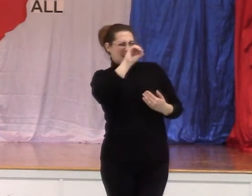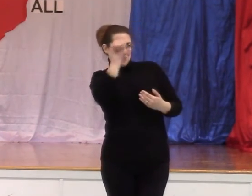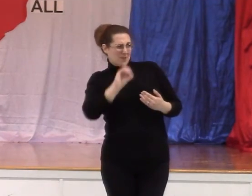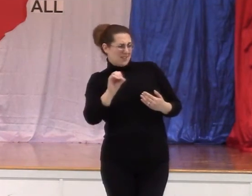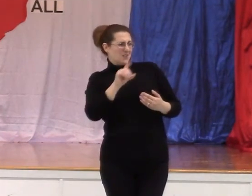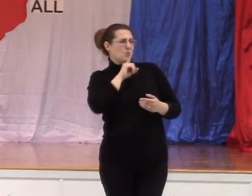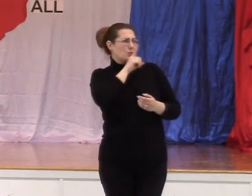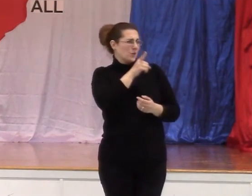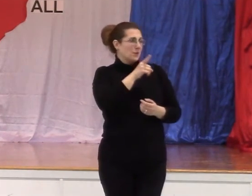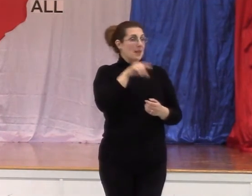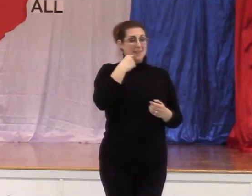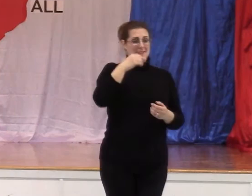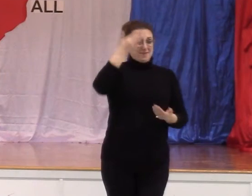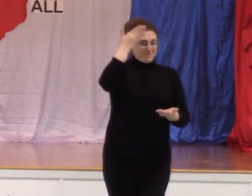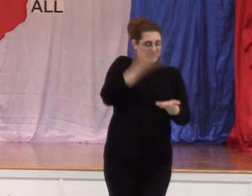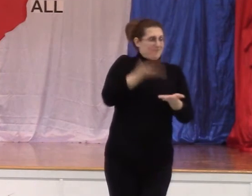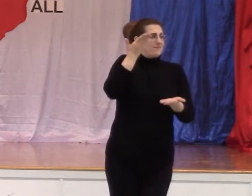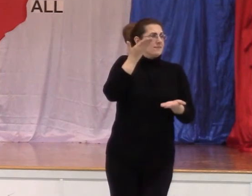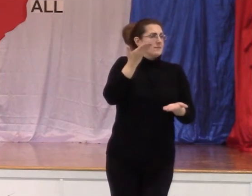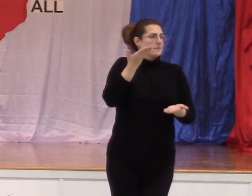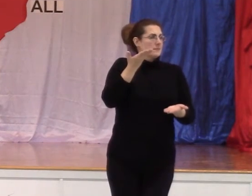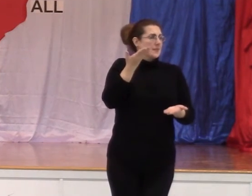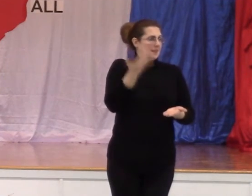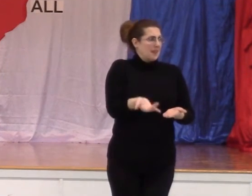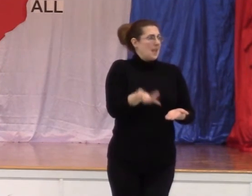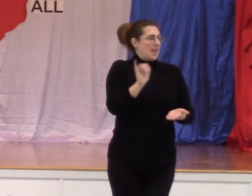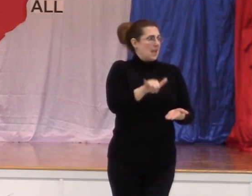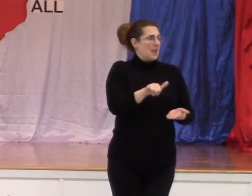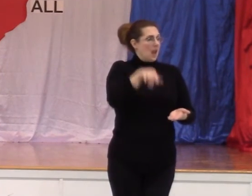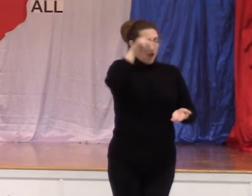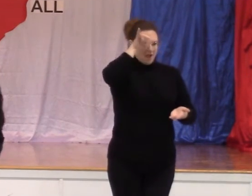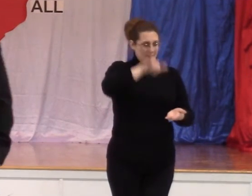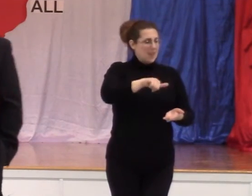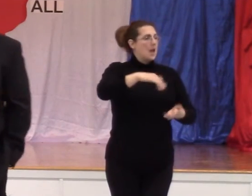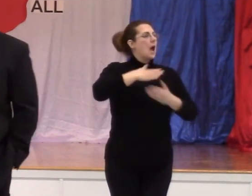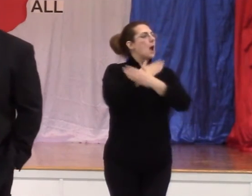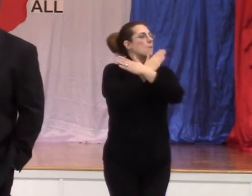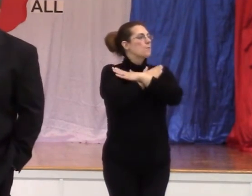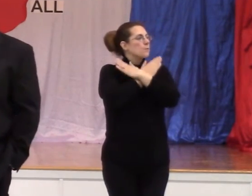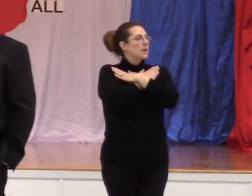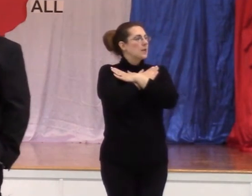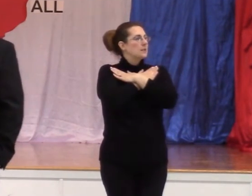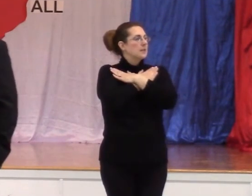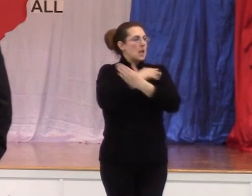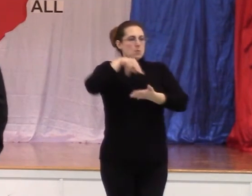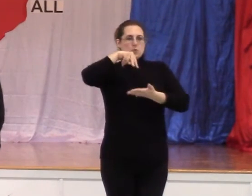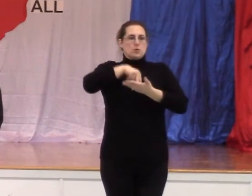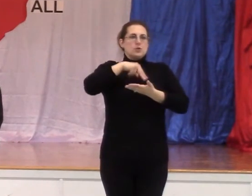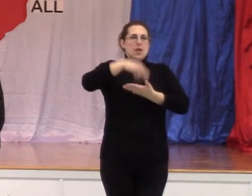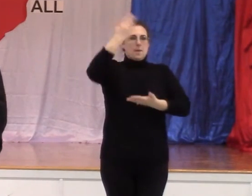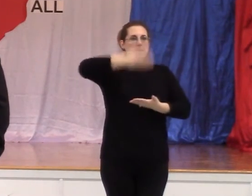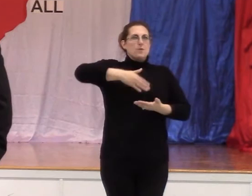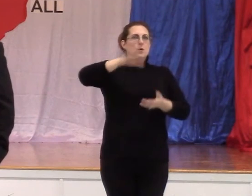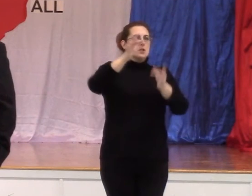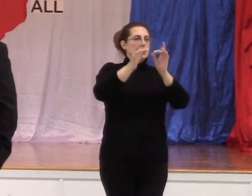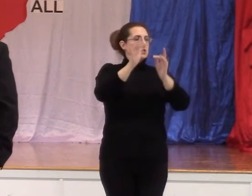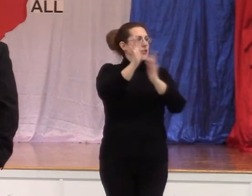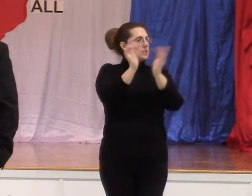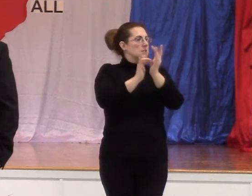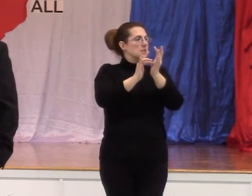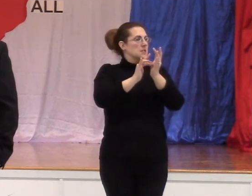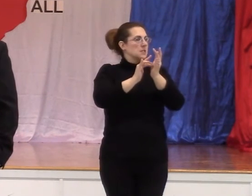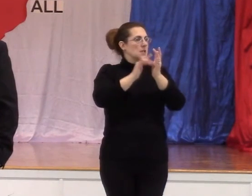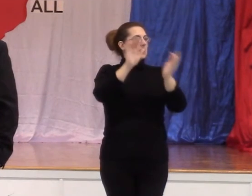These are guys who say, this is it. And on this I will rest, and on this I'm going to stand before Jesus on Judgment Day.